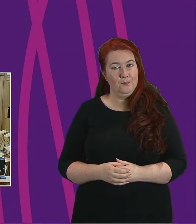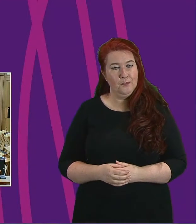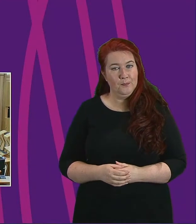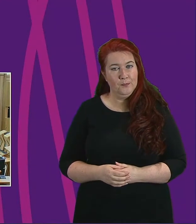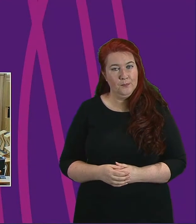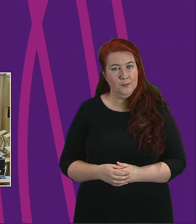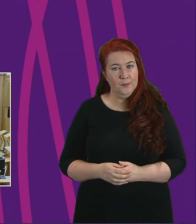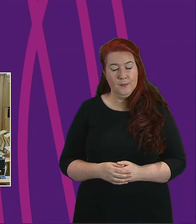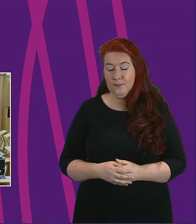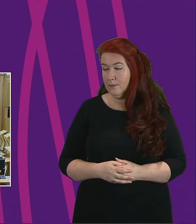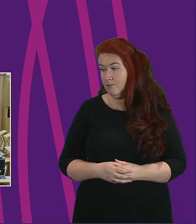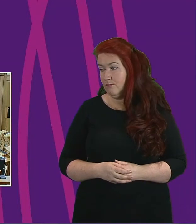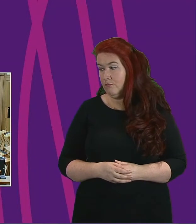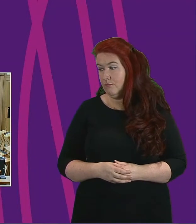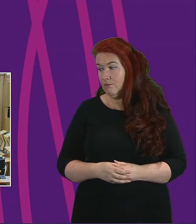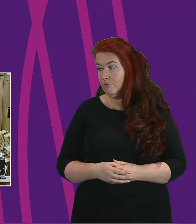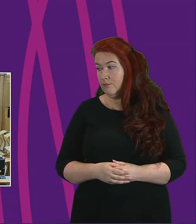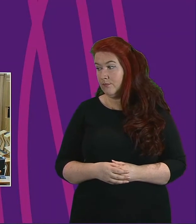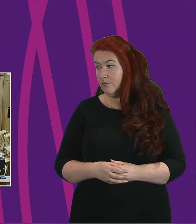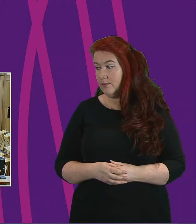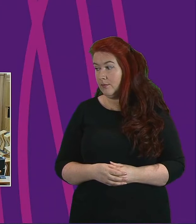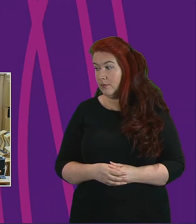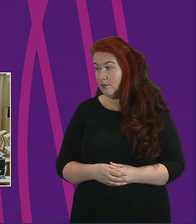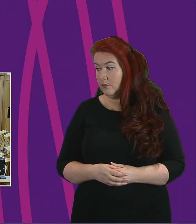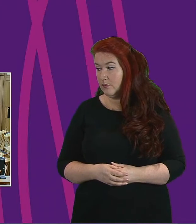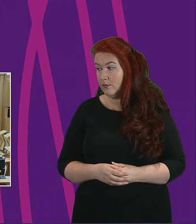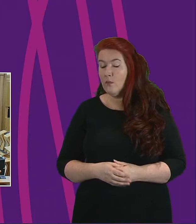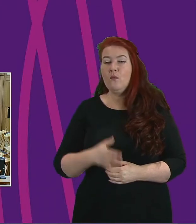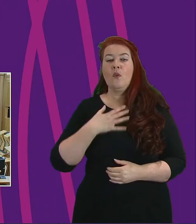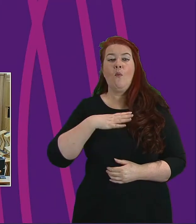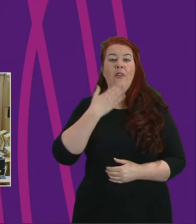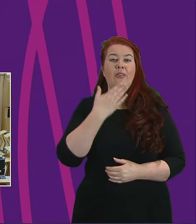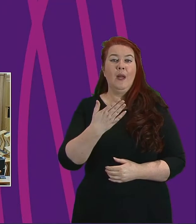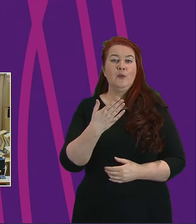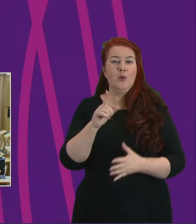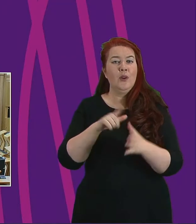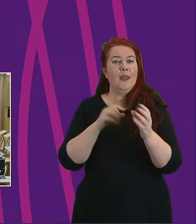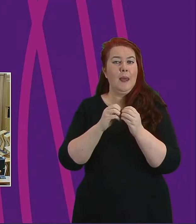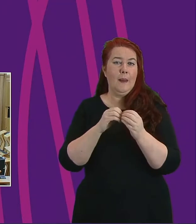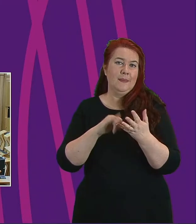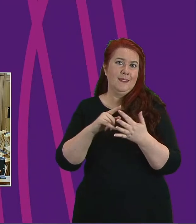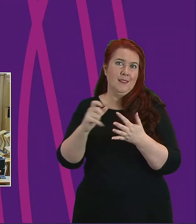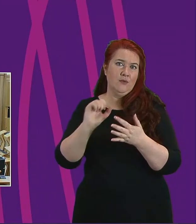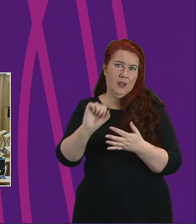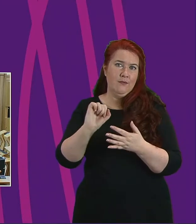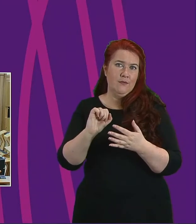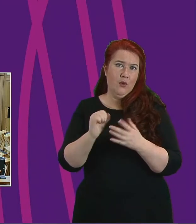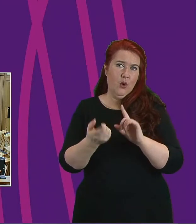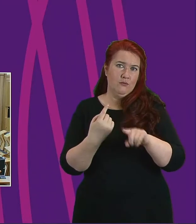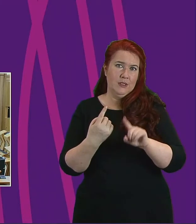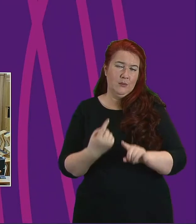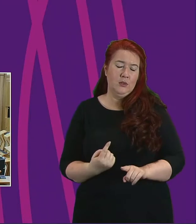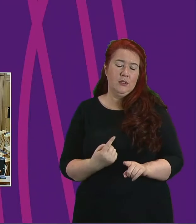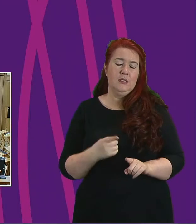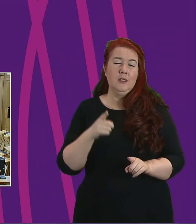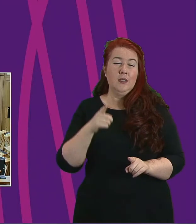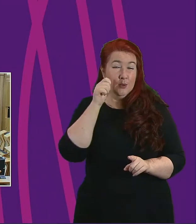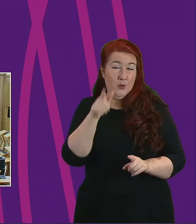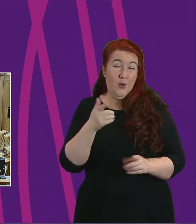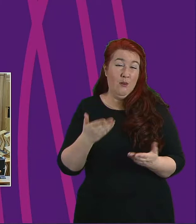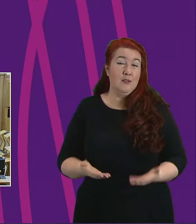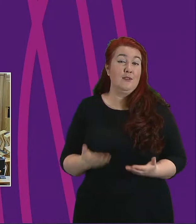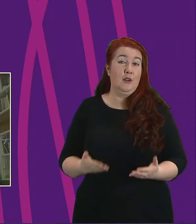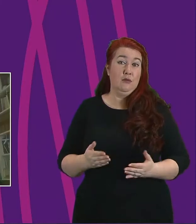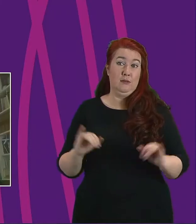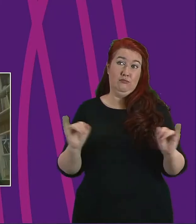Can I thank the Cabinet Secretary for that detailed response? The Cabinet Secretary will be aware that this current crisis has also created